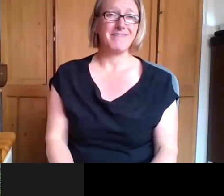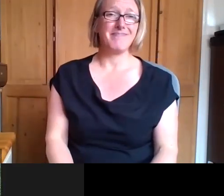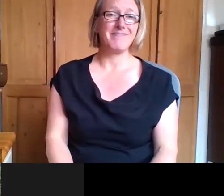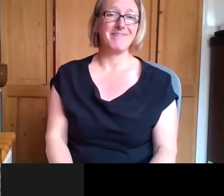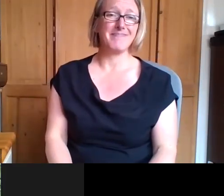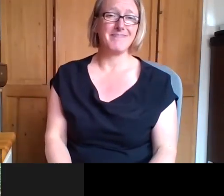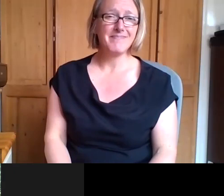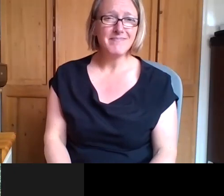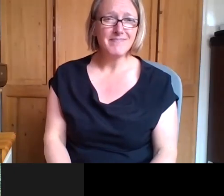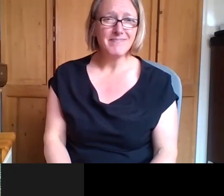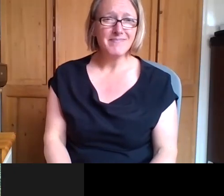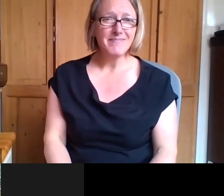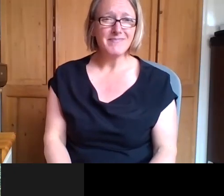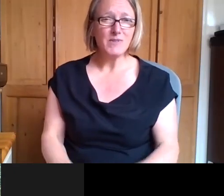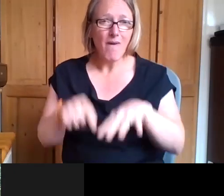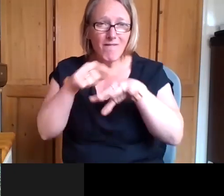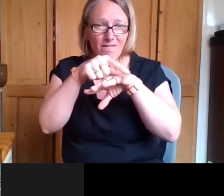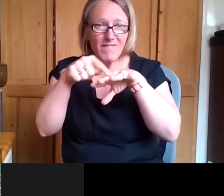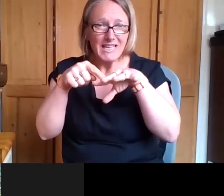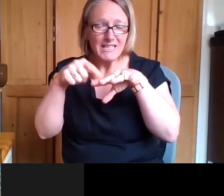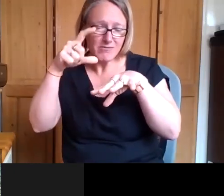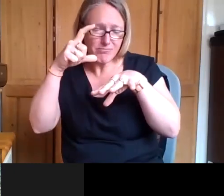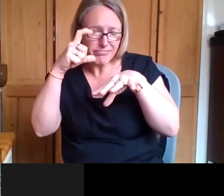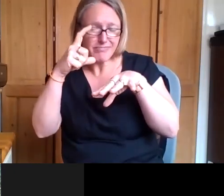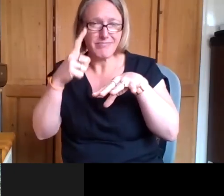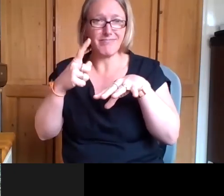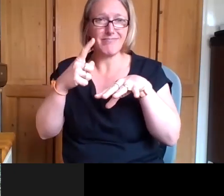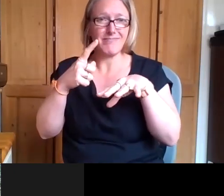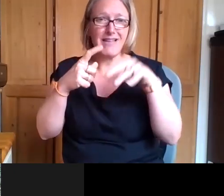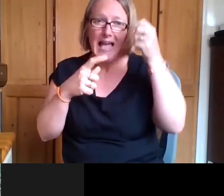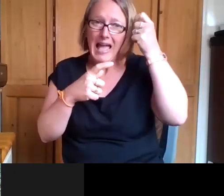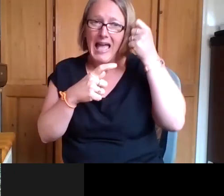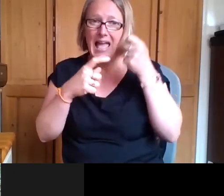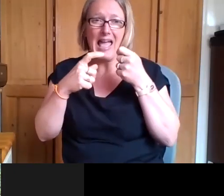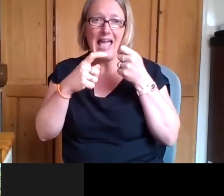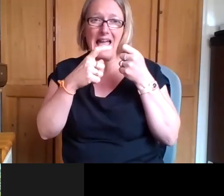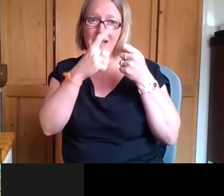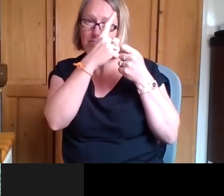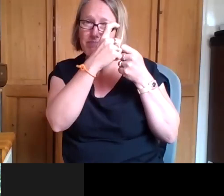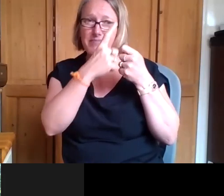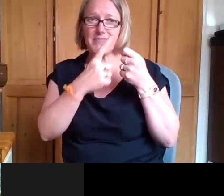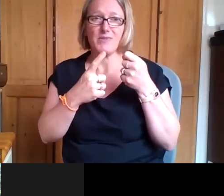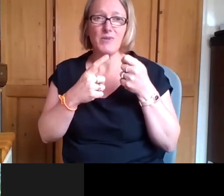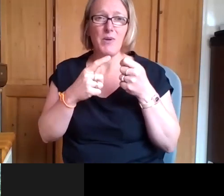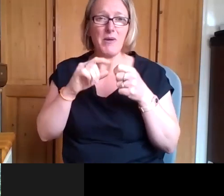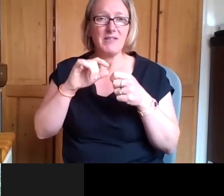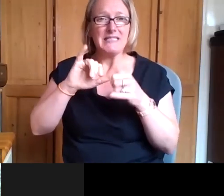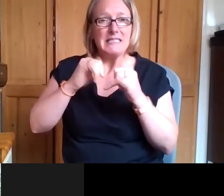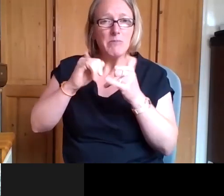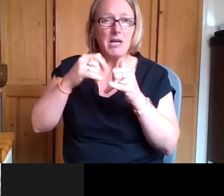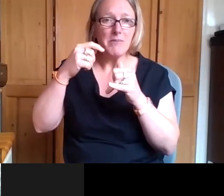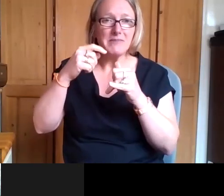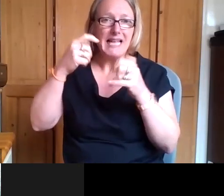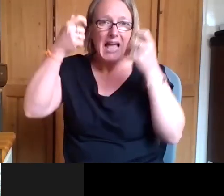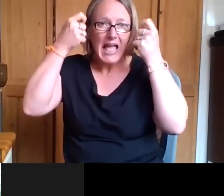pretty. The little fingers. The hair. Sometimes you have little curly hair, and